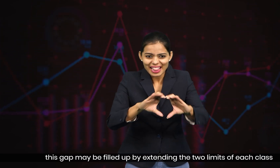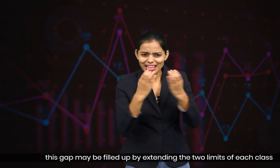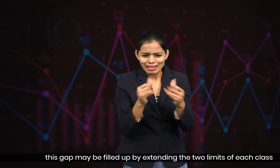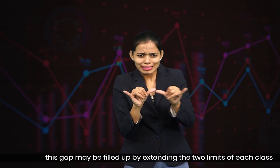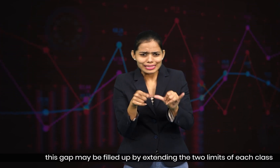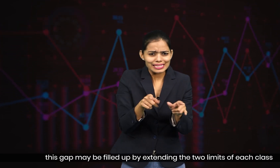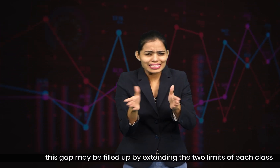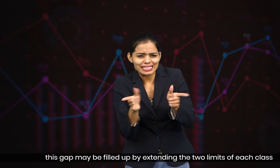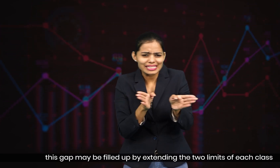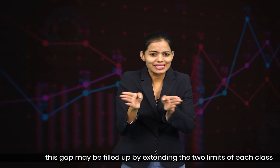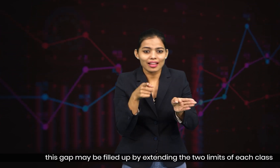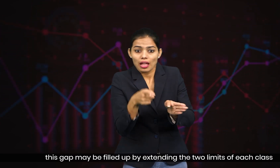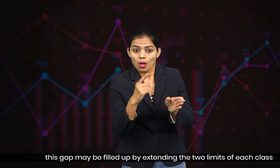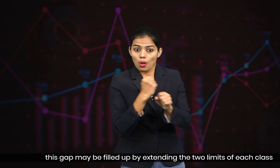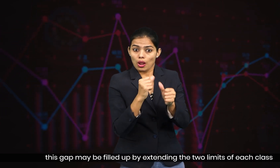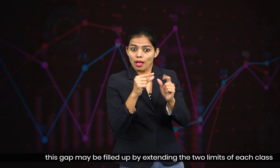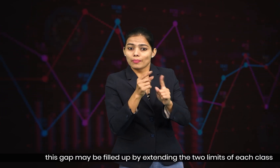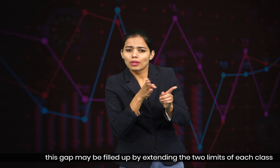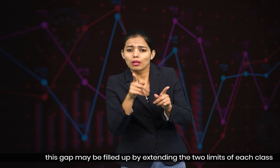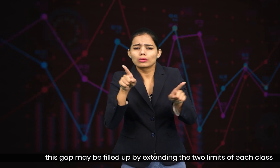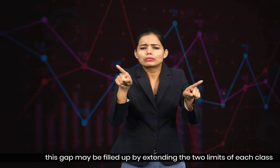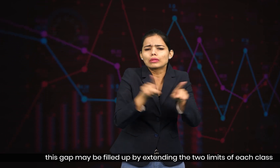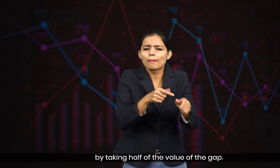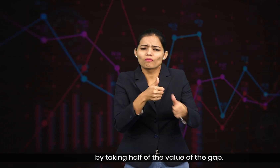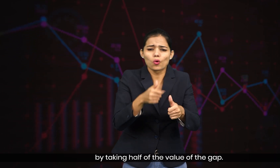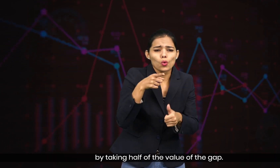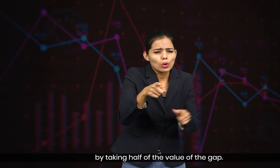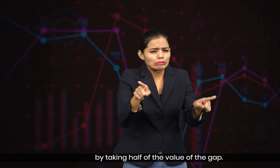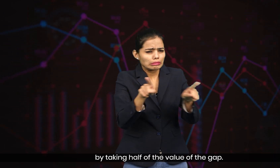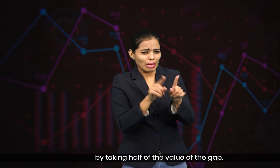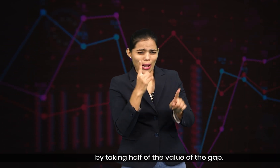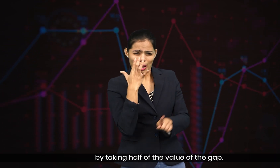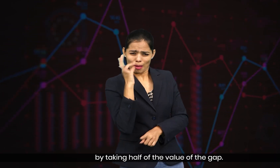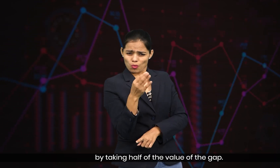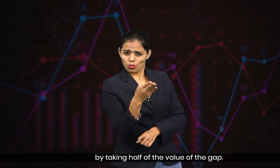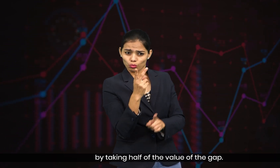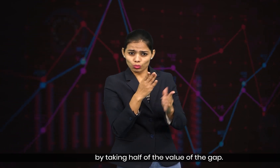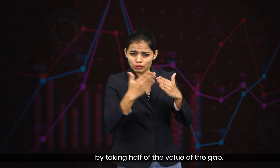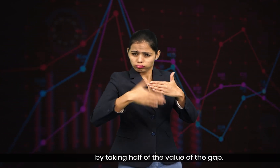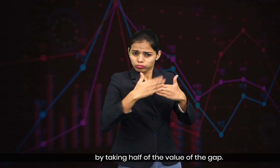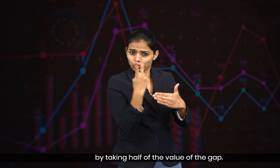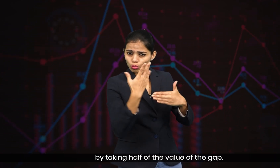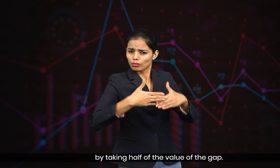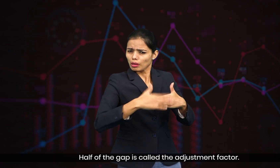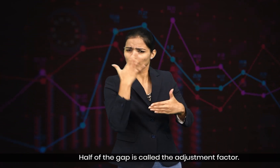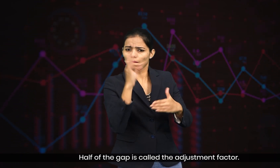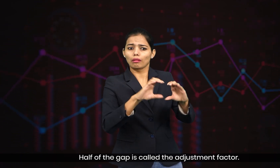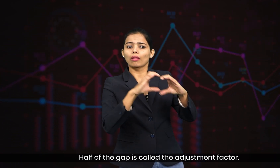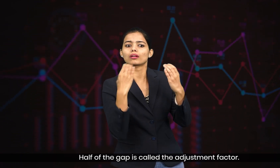up by extending the two limits of each class by taking half of the value of the gap. Half of the gap